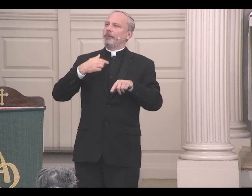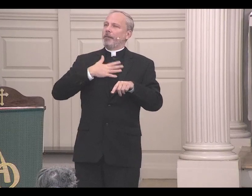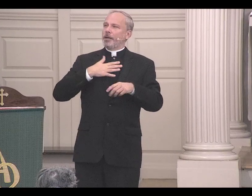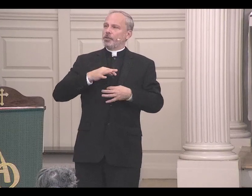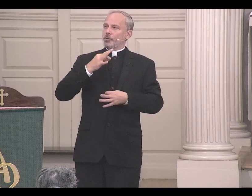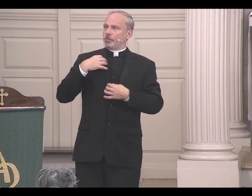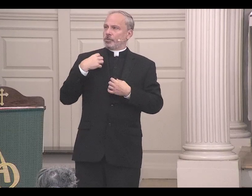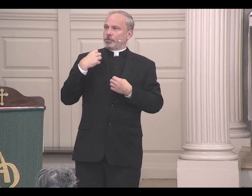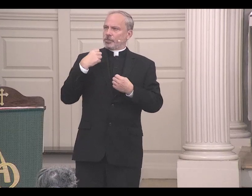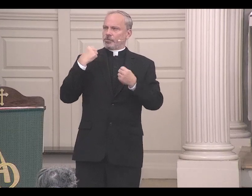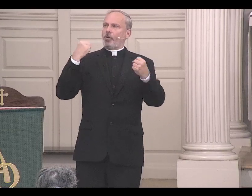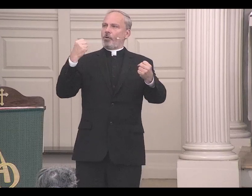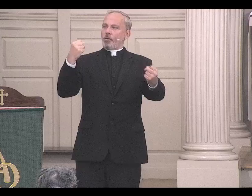of my soul.